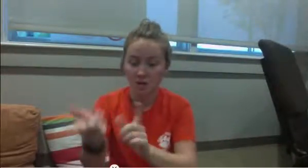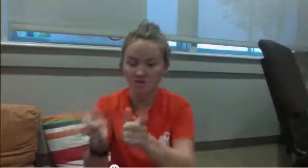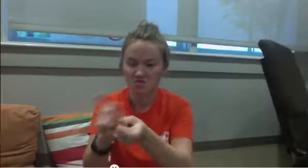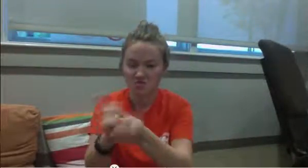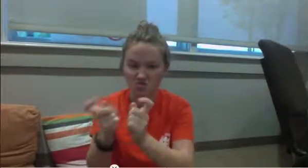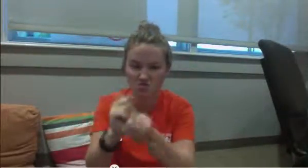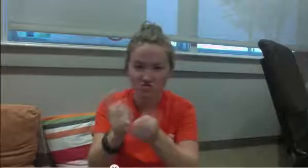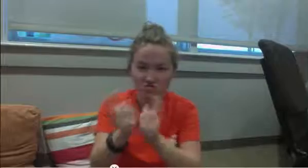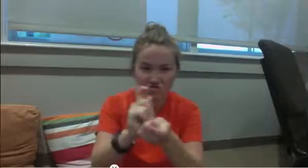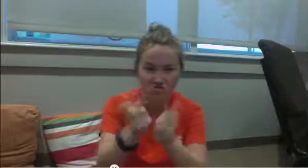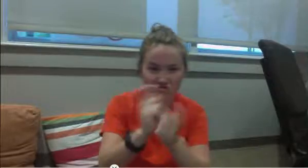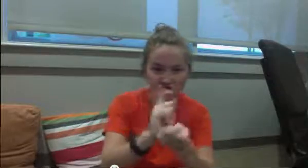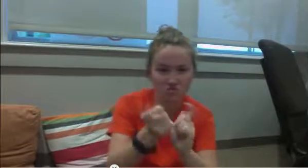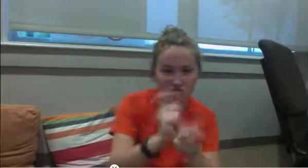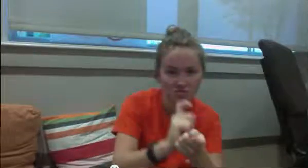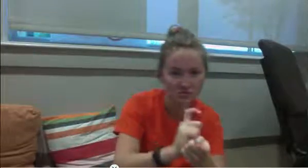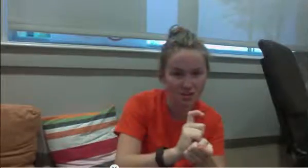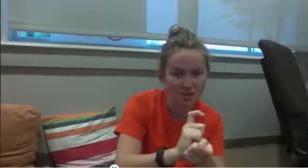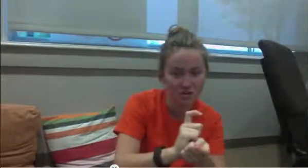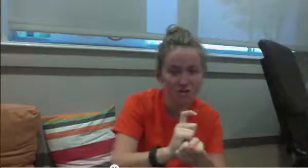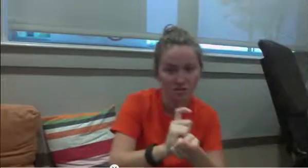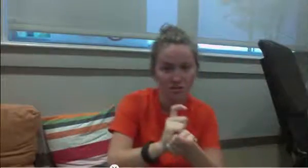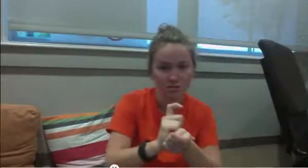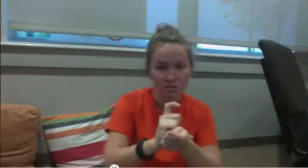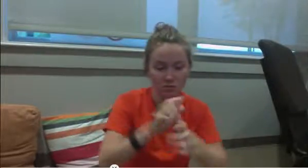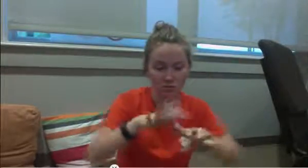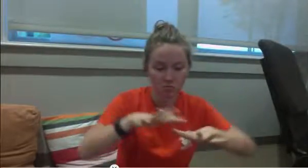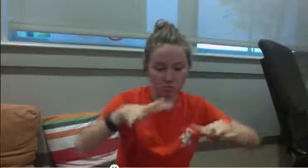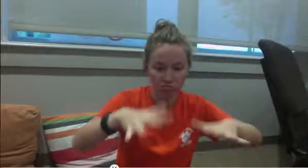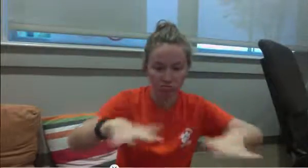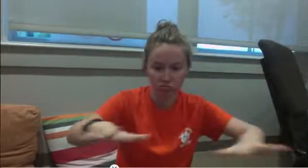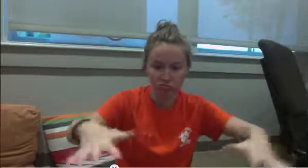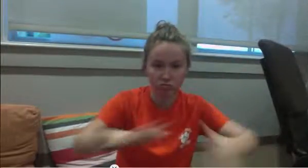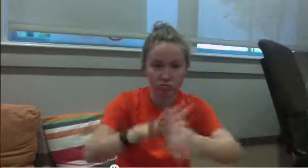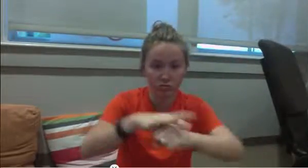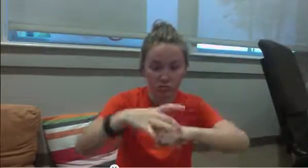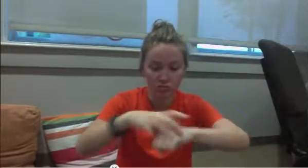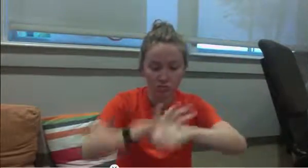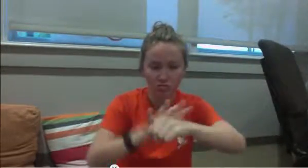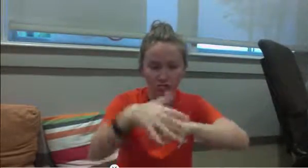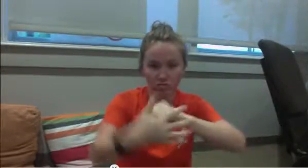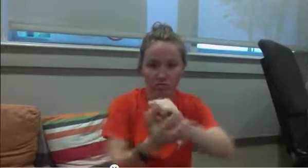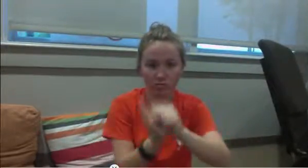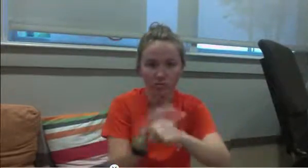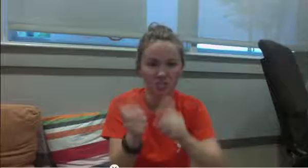how things started, but because things started to grow and change on Earth,